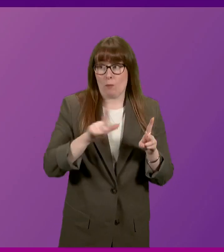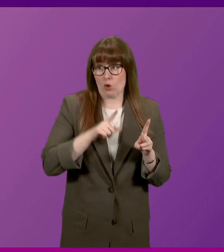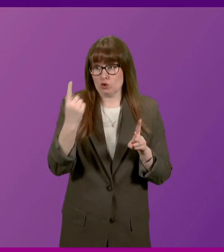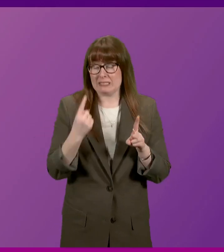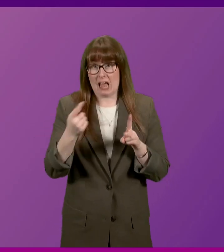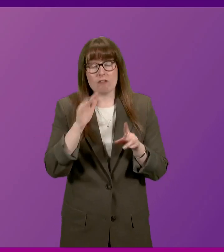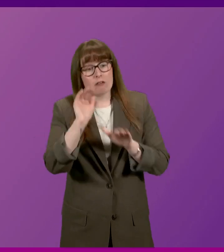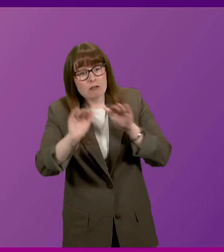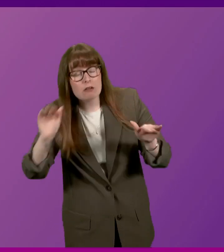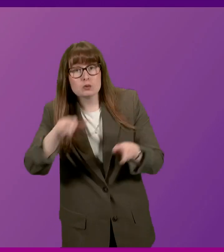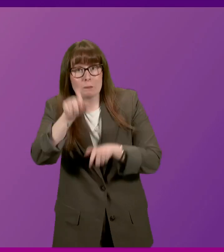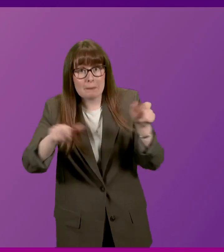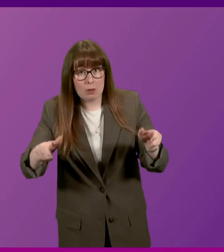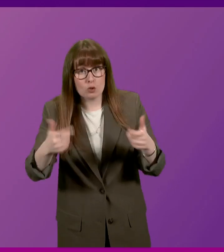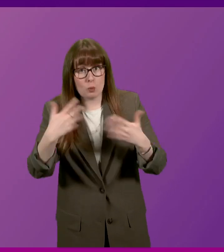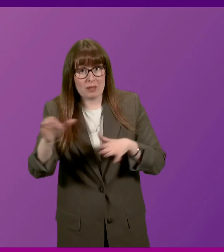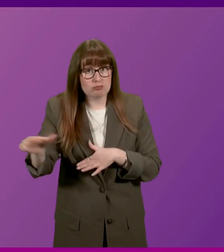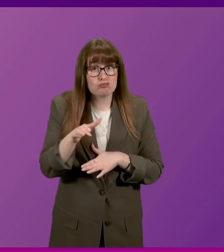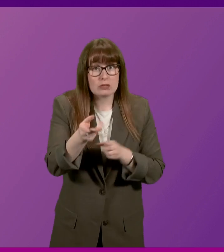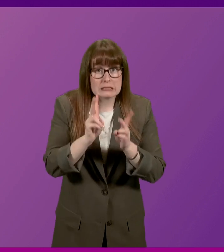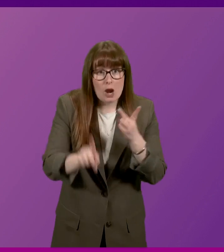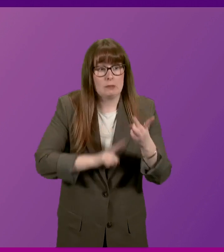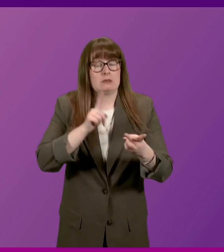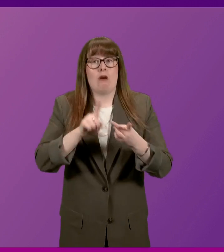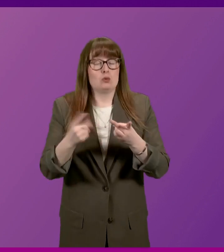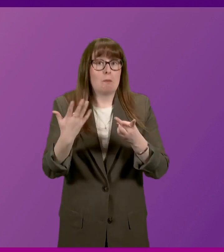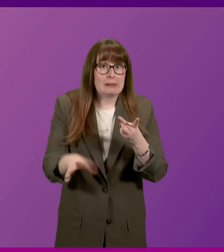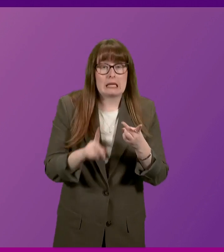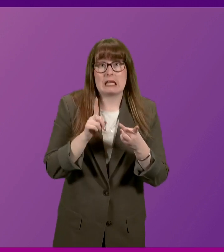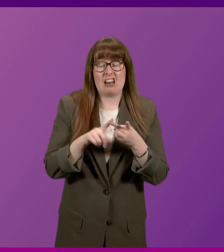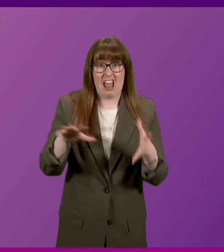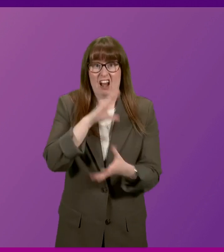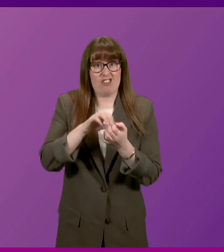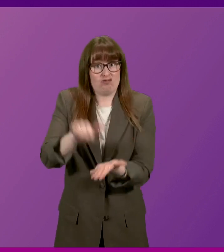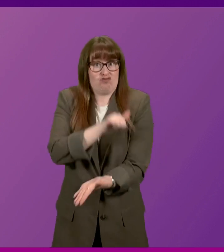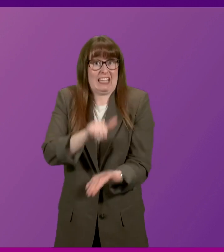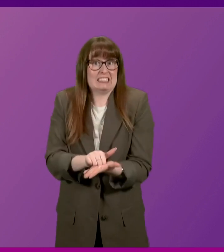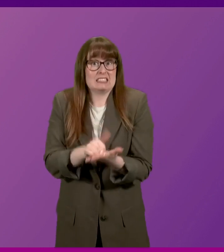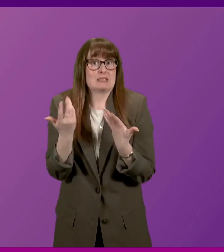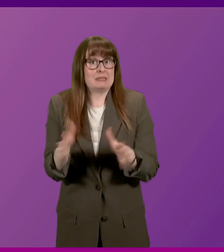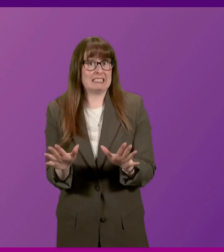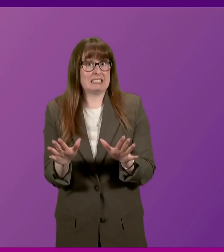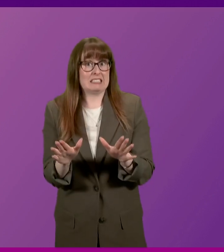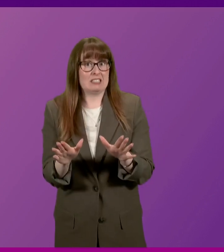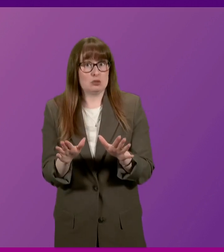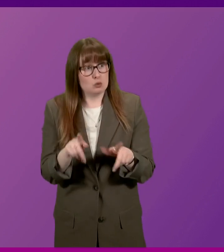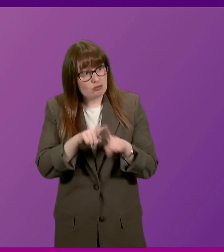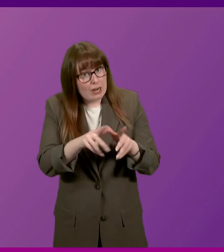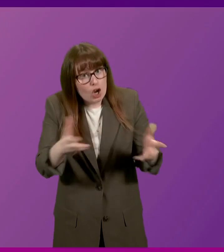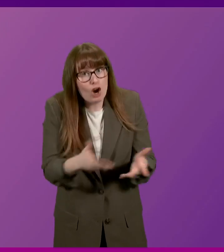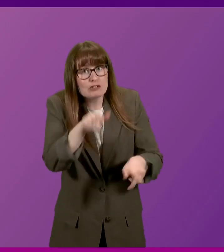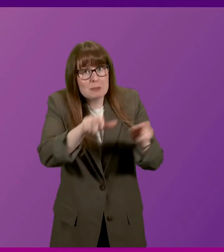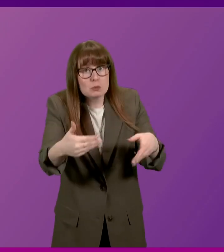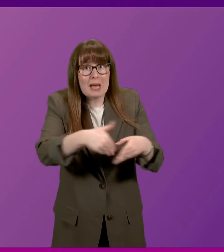you provided interpreters, you did, I guess, everything you possibly could to encourage people to